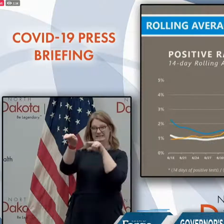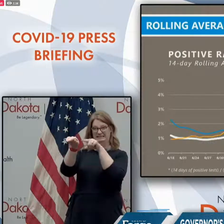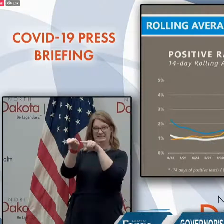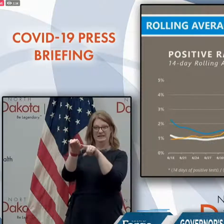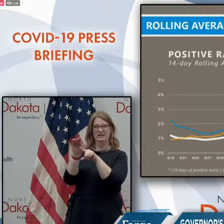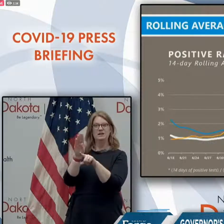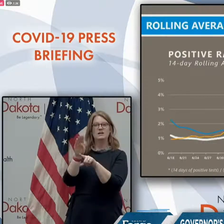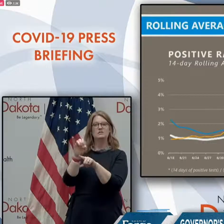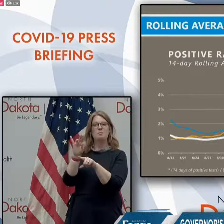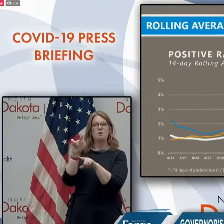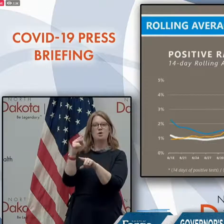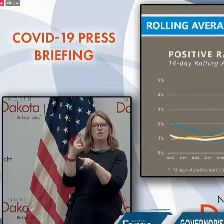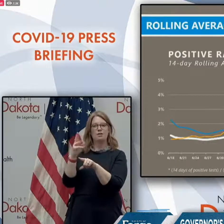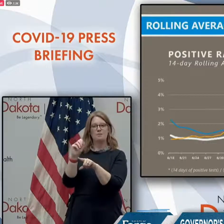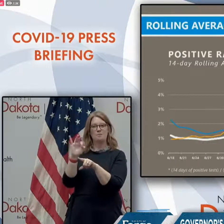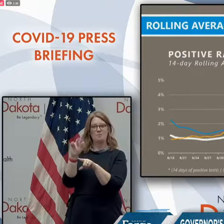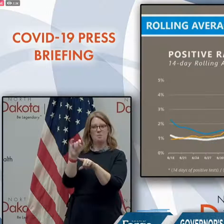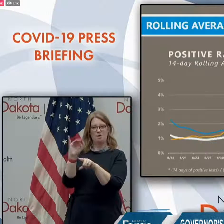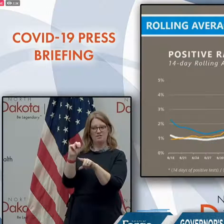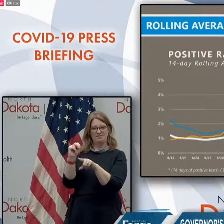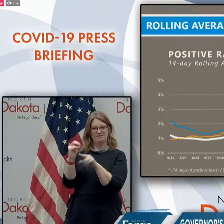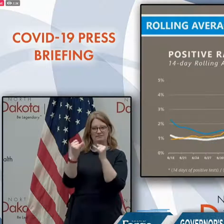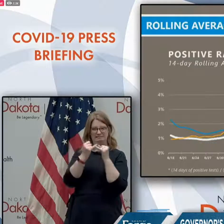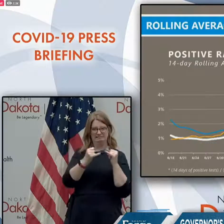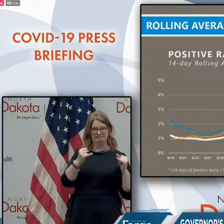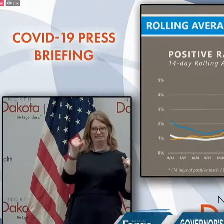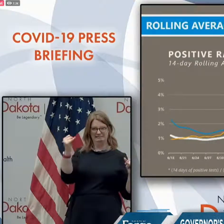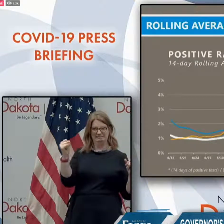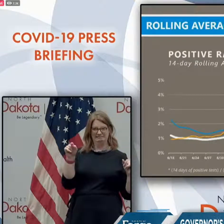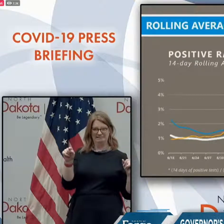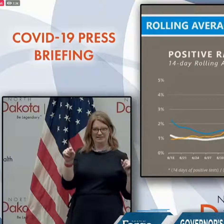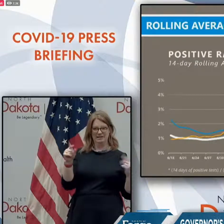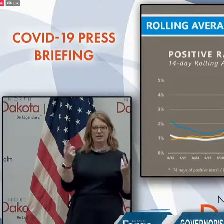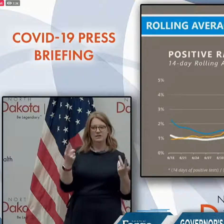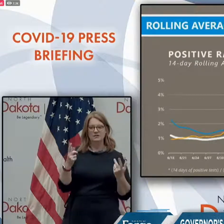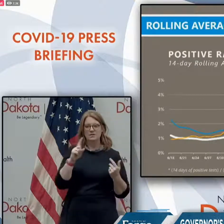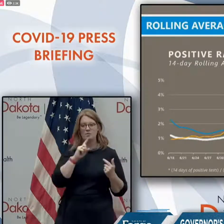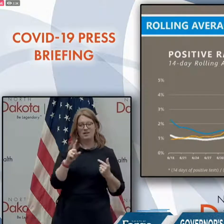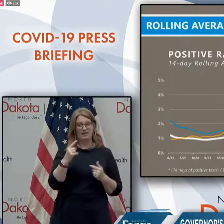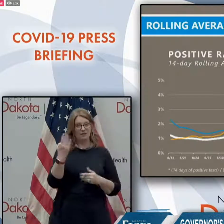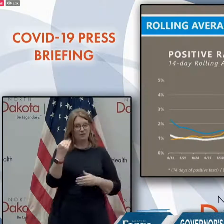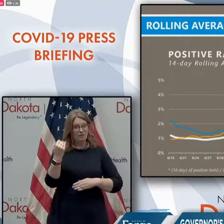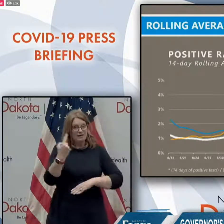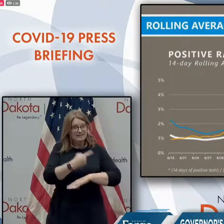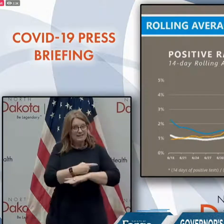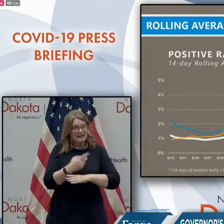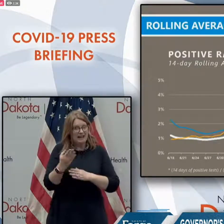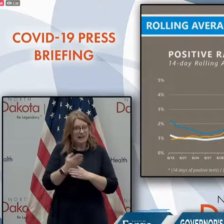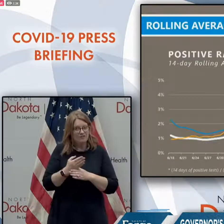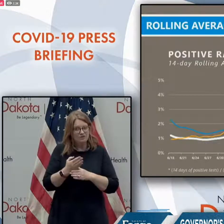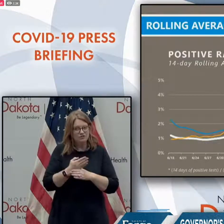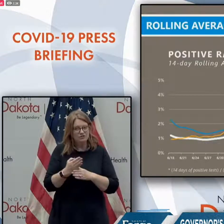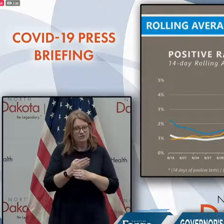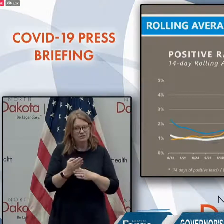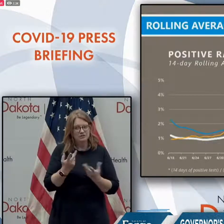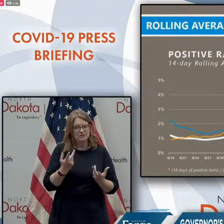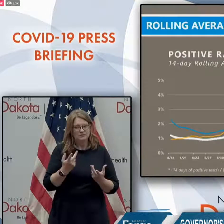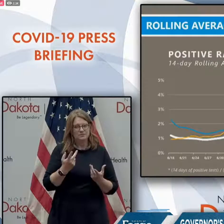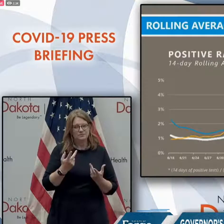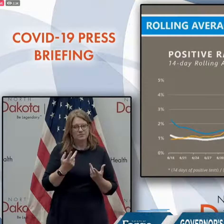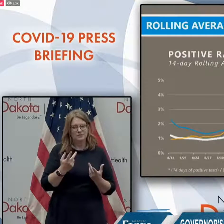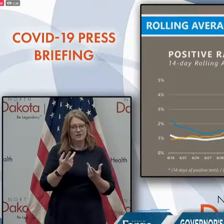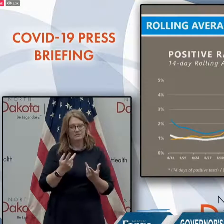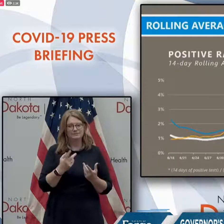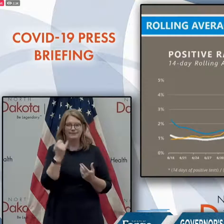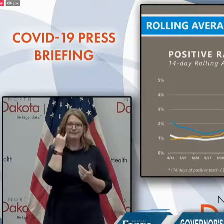Burley-Morton line. But if you look at the tail end of those, all of those on the 14-day rolling average, both,